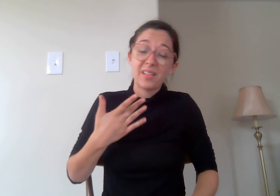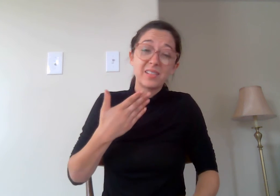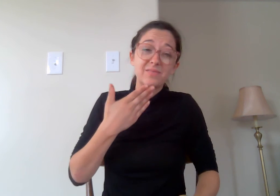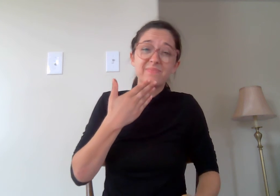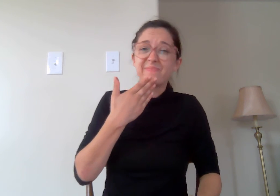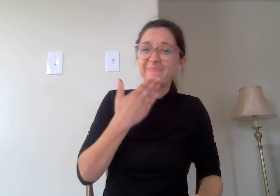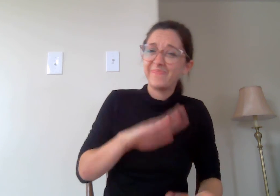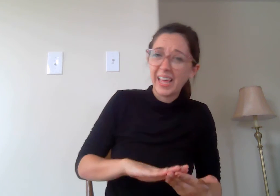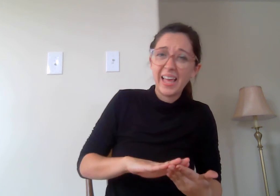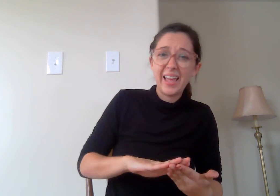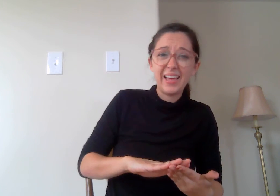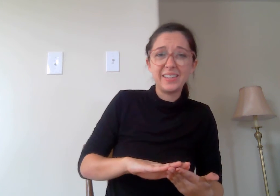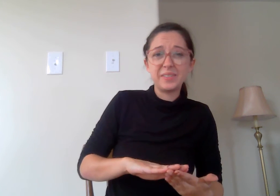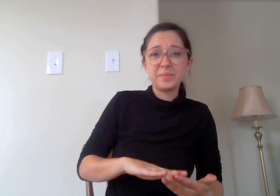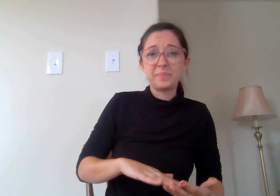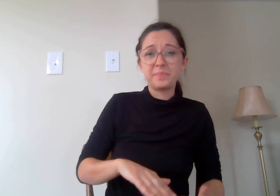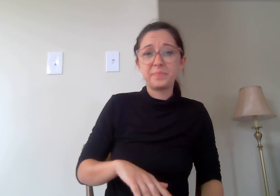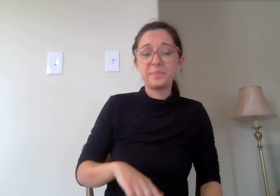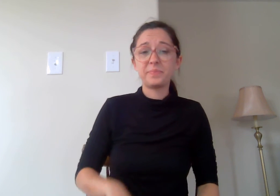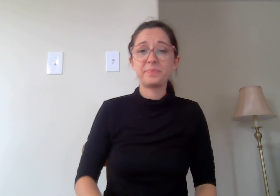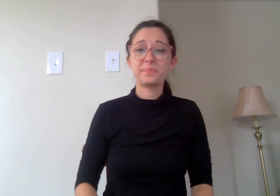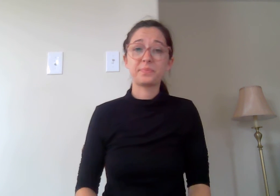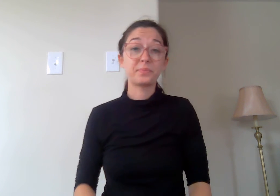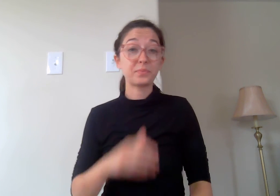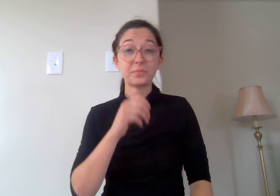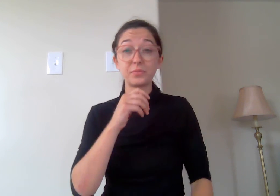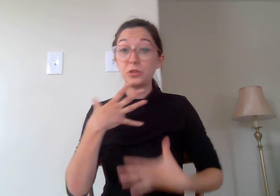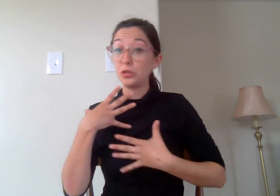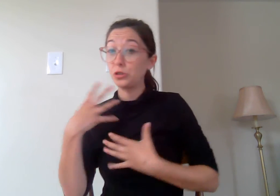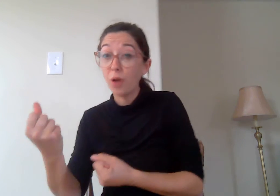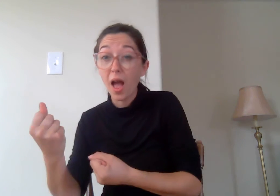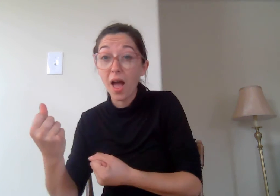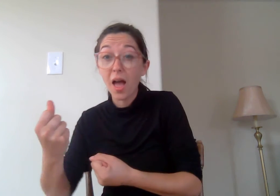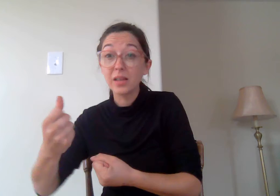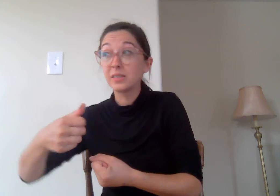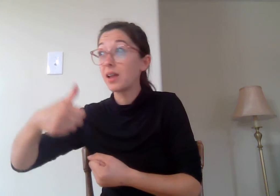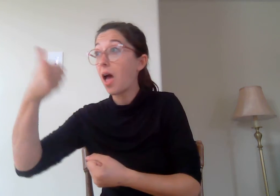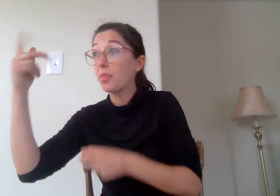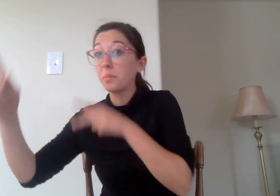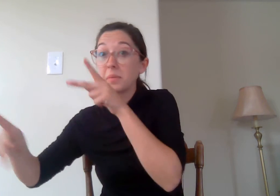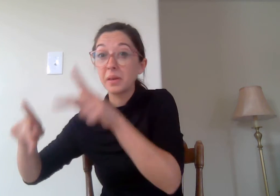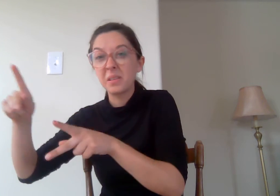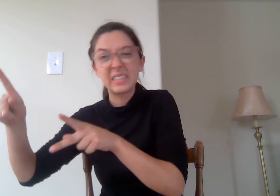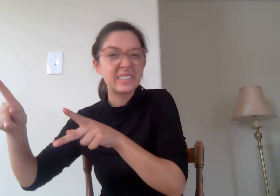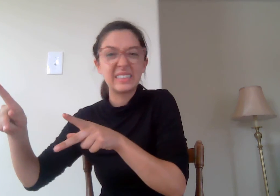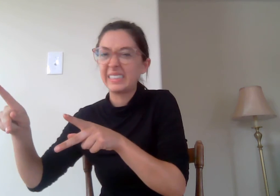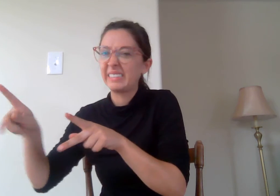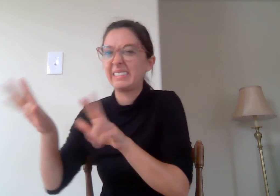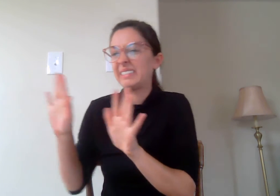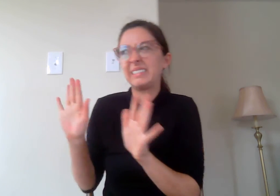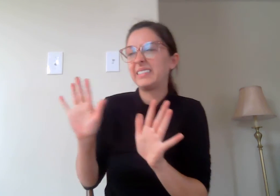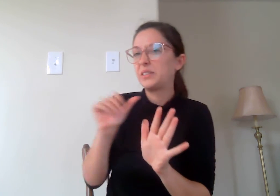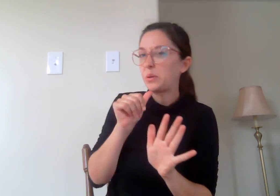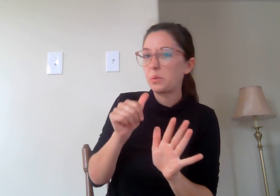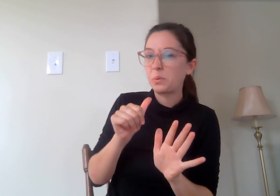and trustability and dependability of other people. You have more of a bleak look in the future. So what do you think is